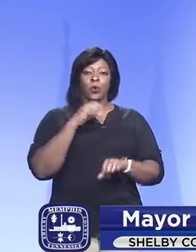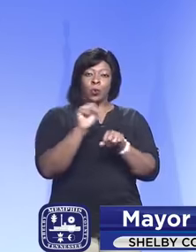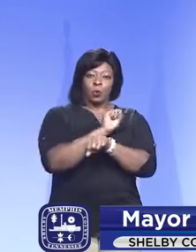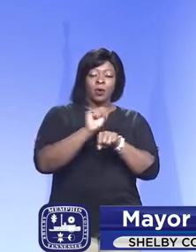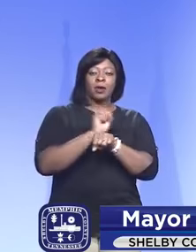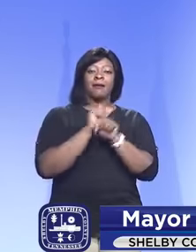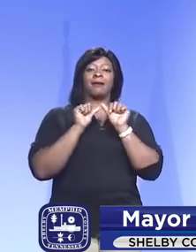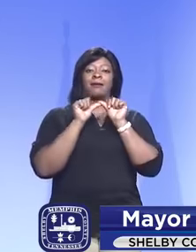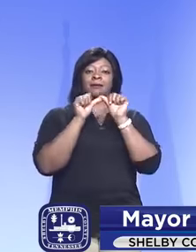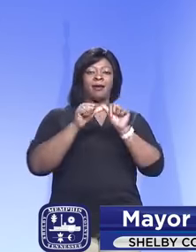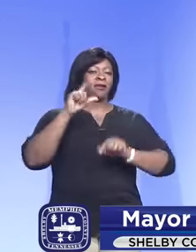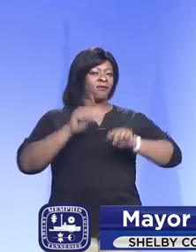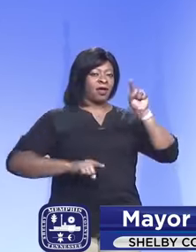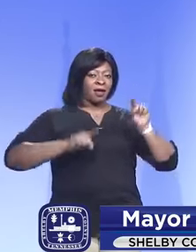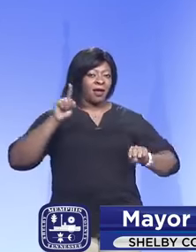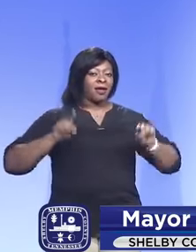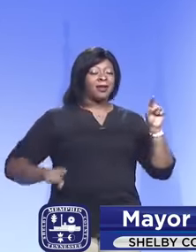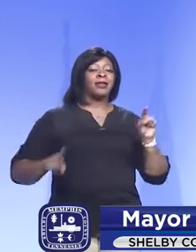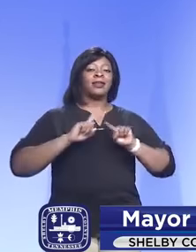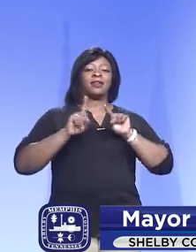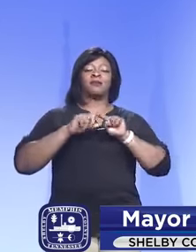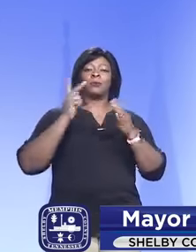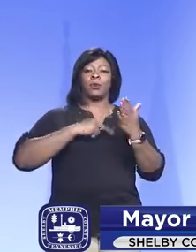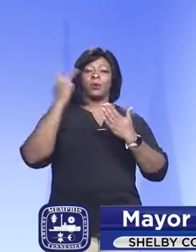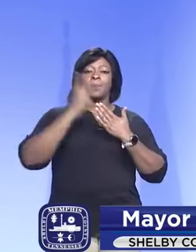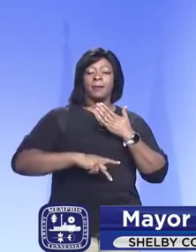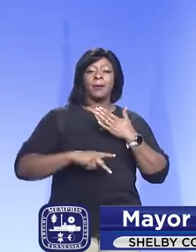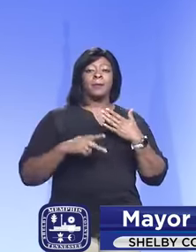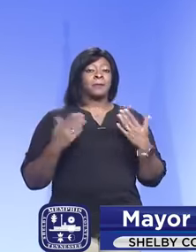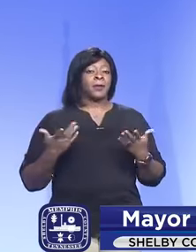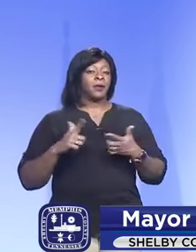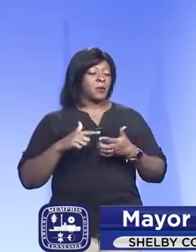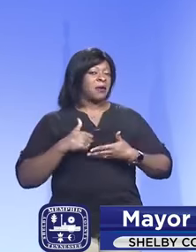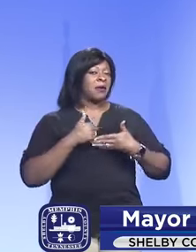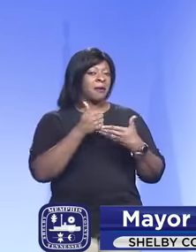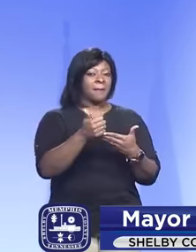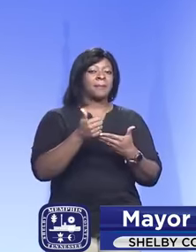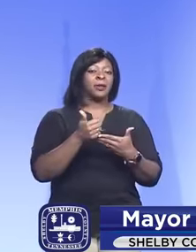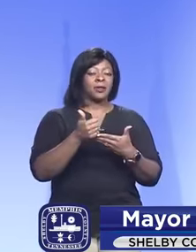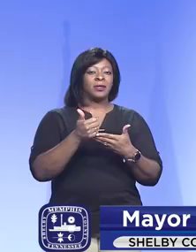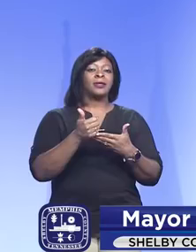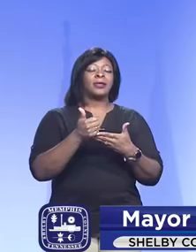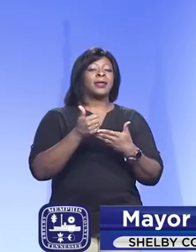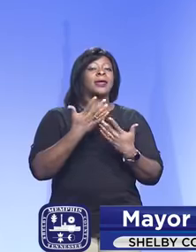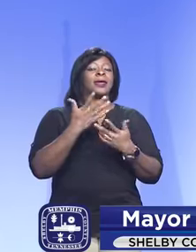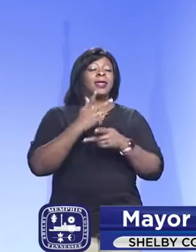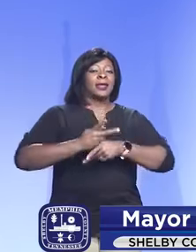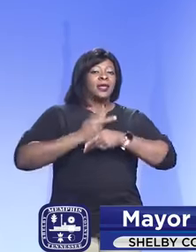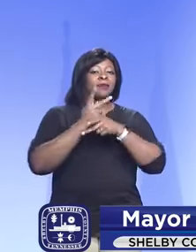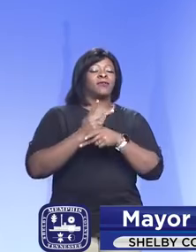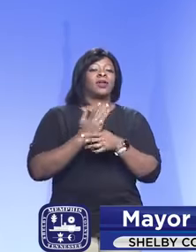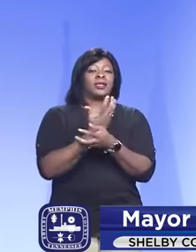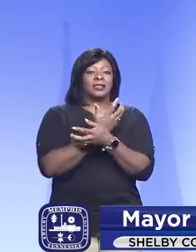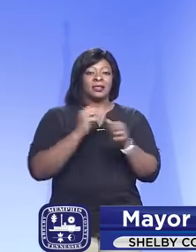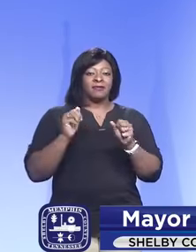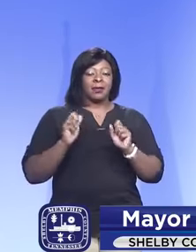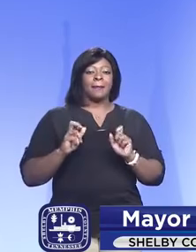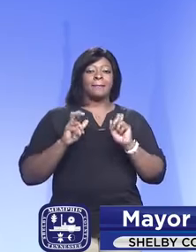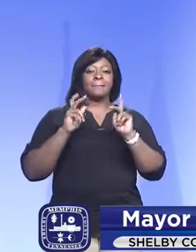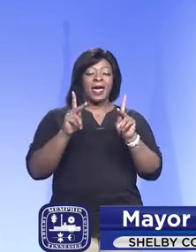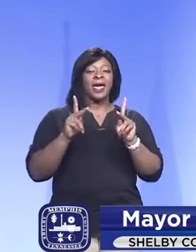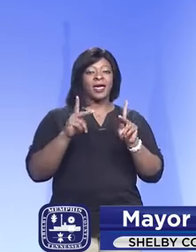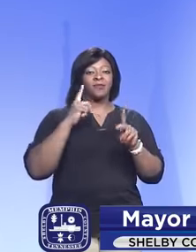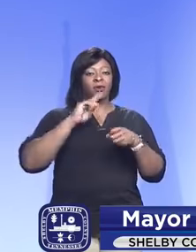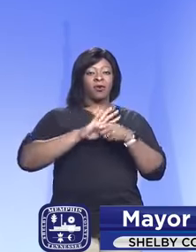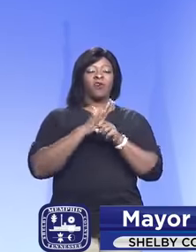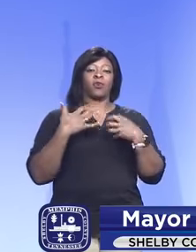on a variety of programs in order to help the careful and responsible, safe economic recovery